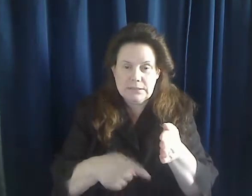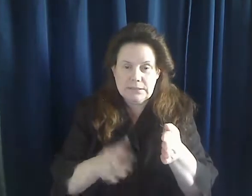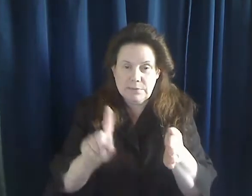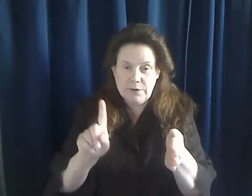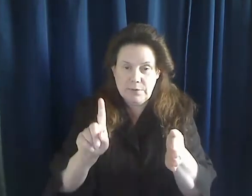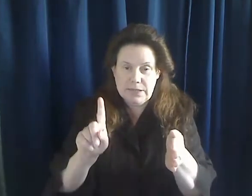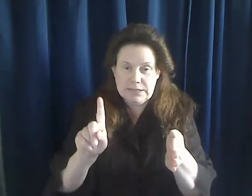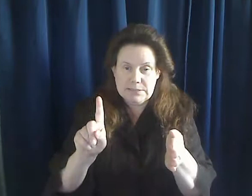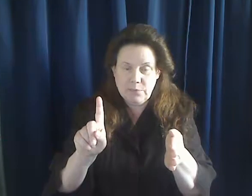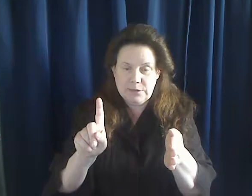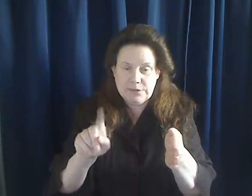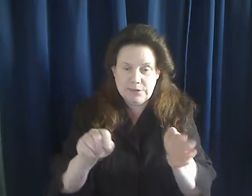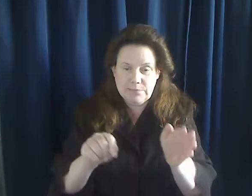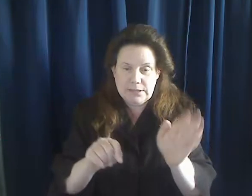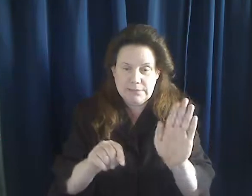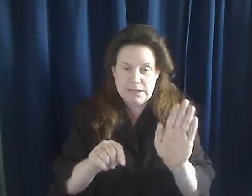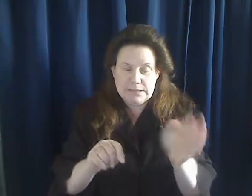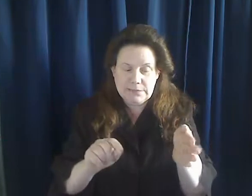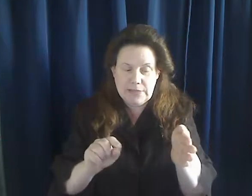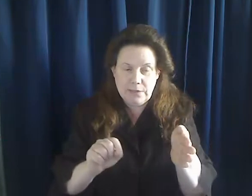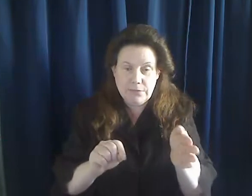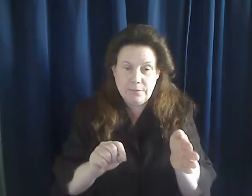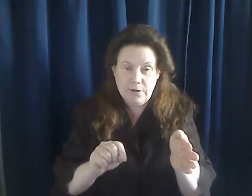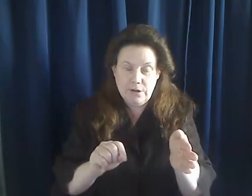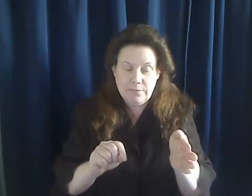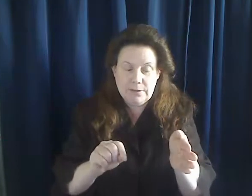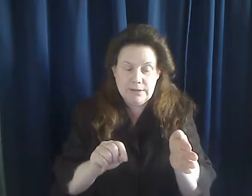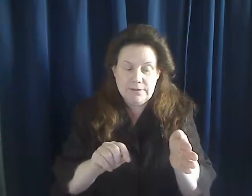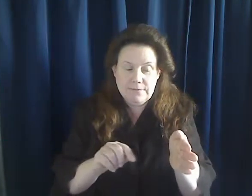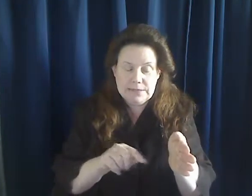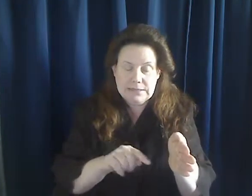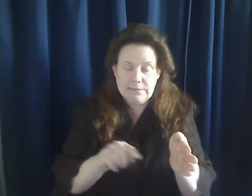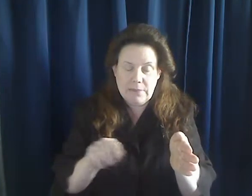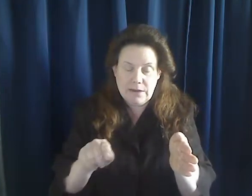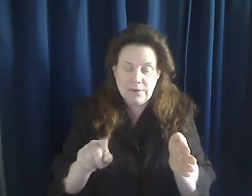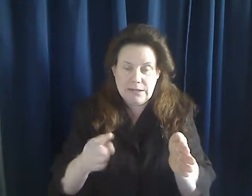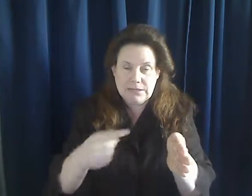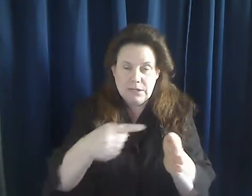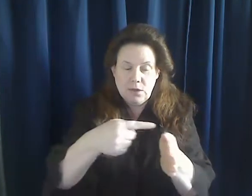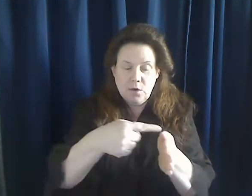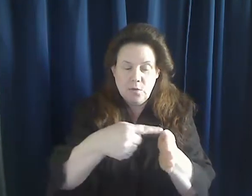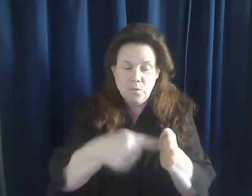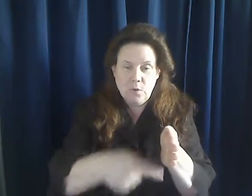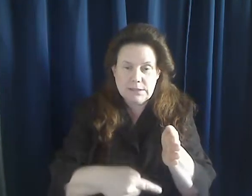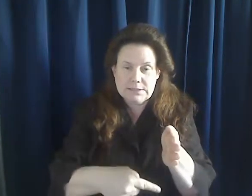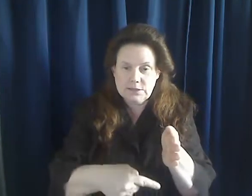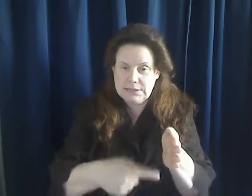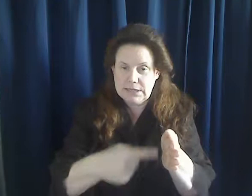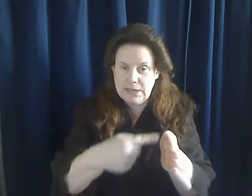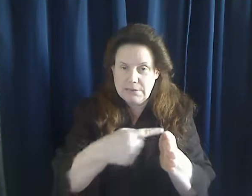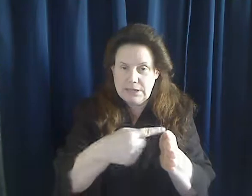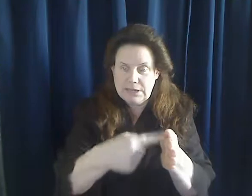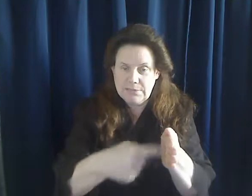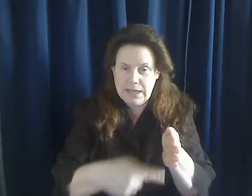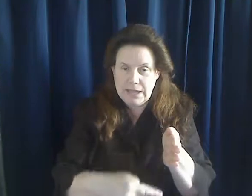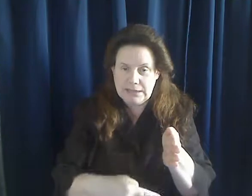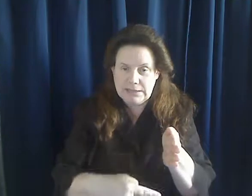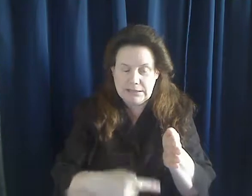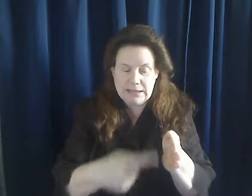So my right hand is a pointer, my left hand is flat with the palm facing my right. Just like I'm cutting my hand in